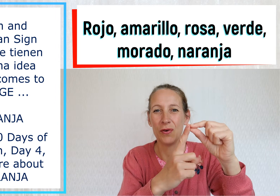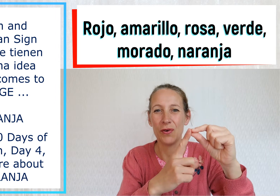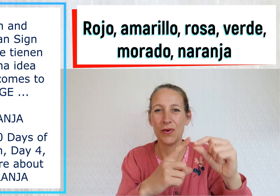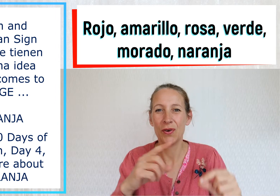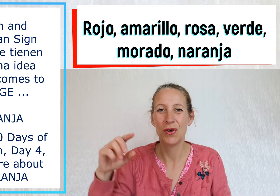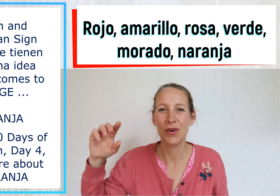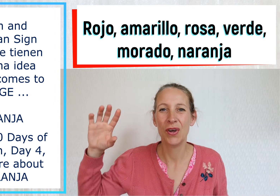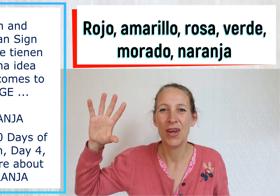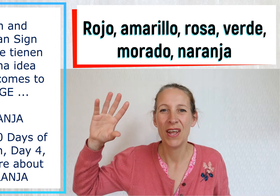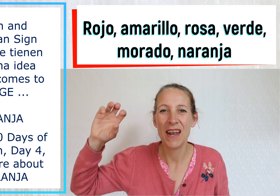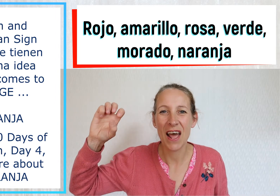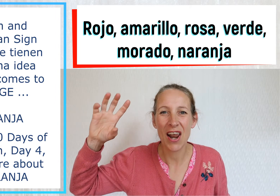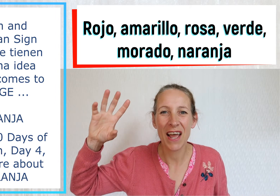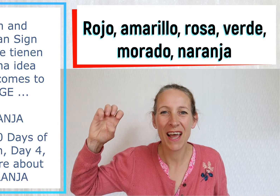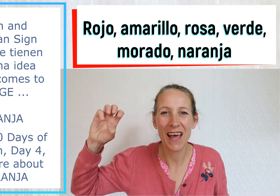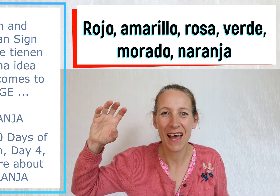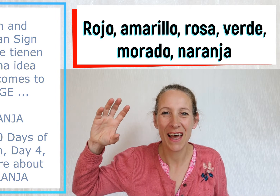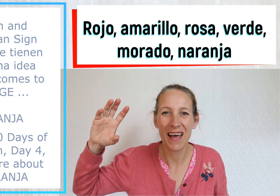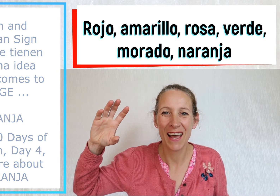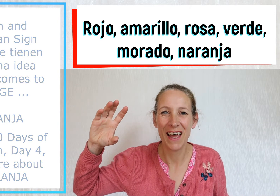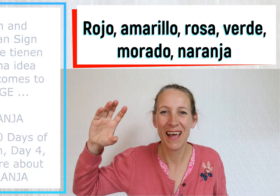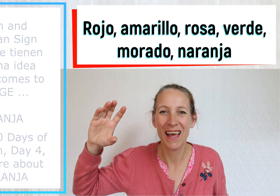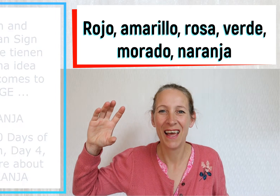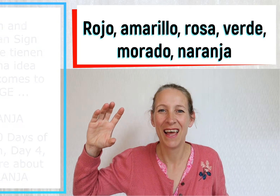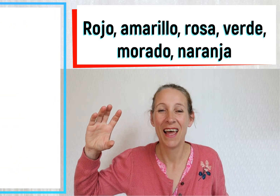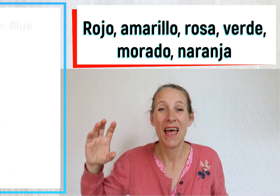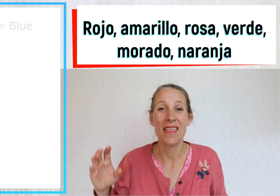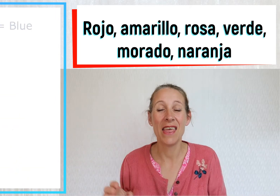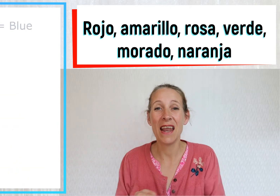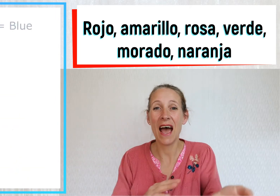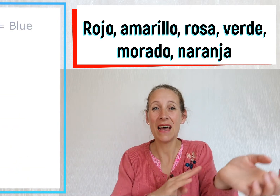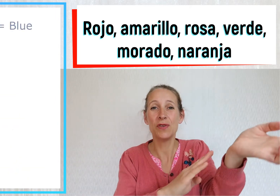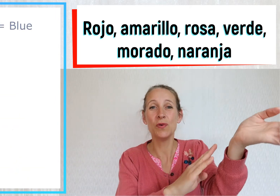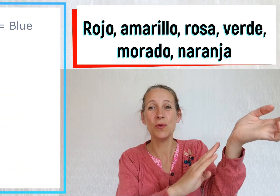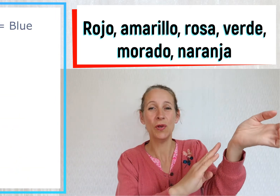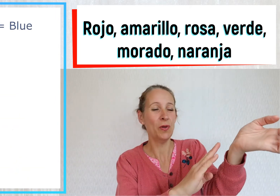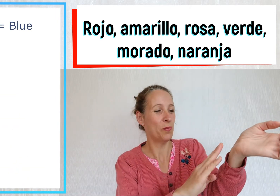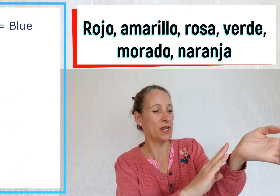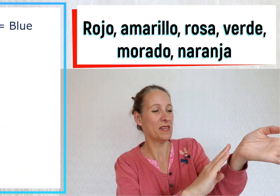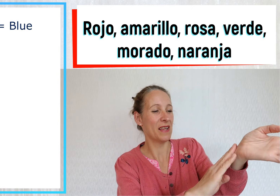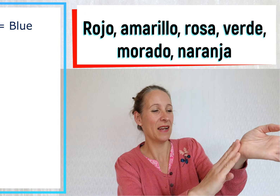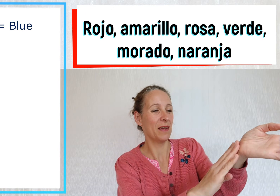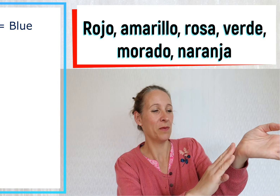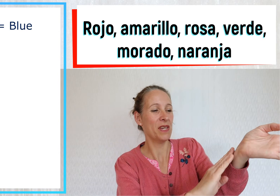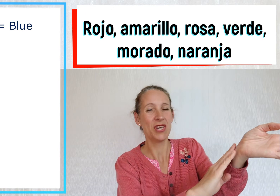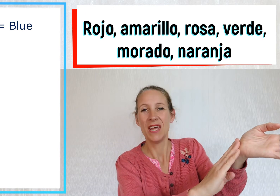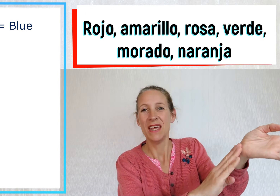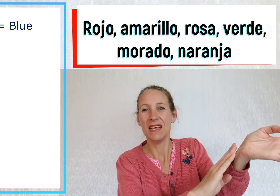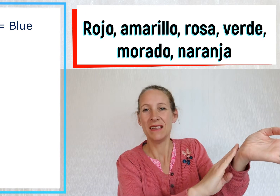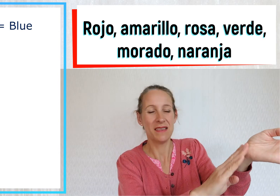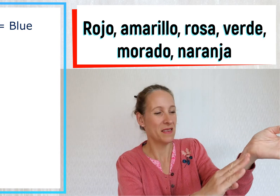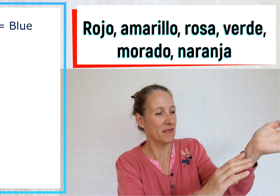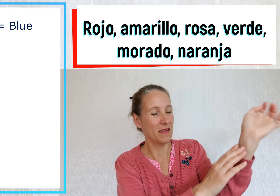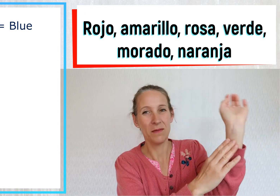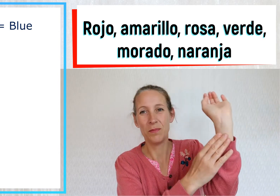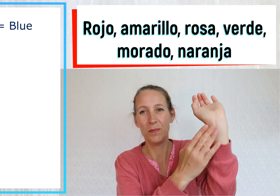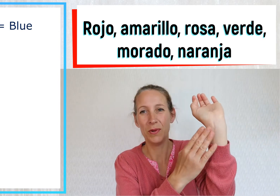morado, naranja. And then azul, British Sign Language, is the